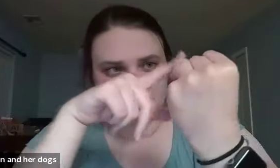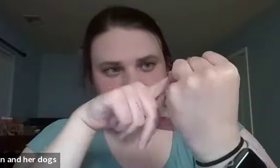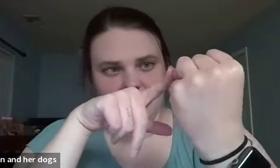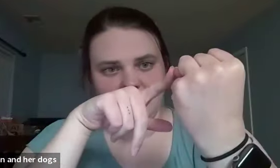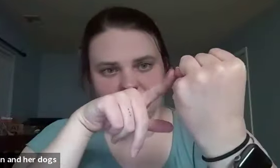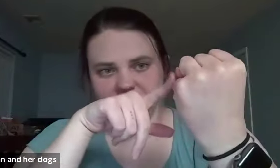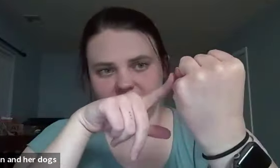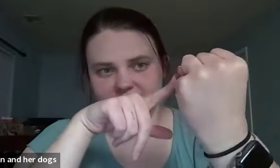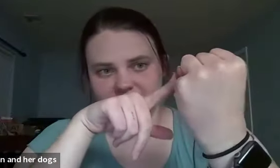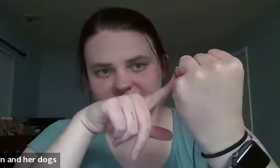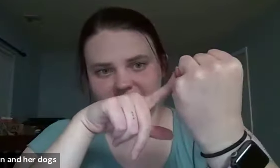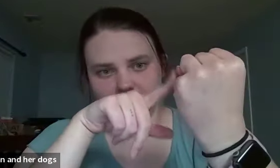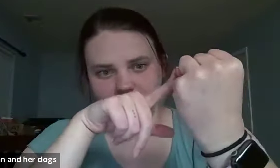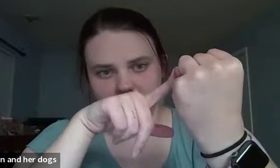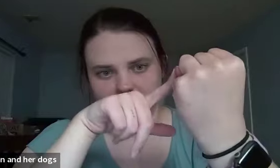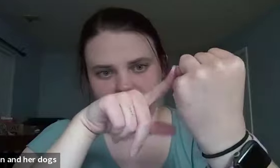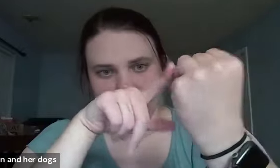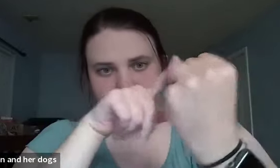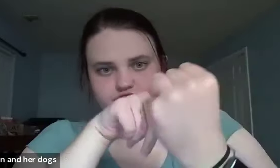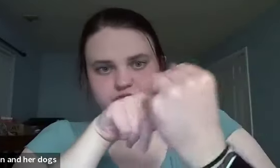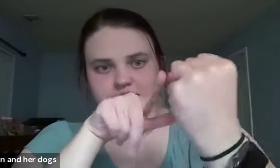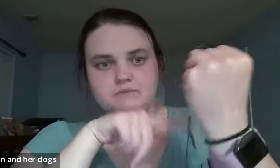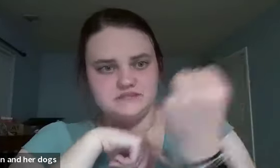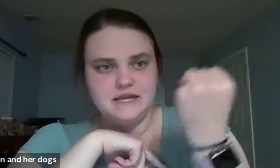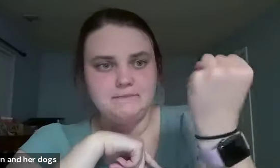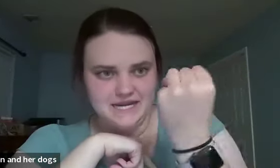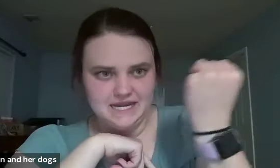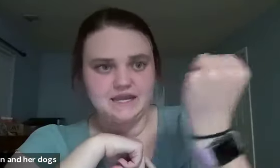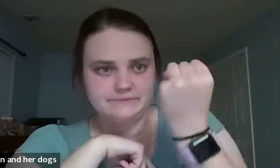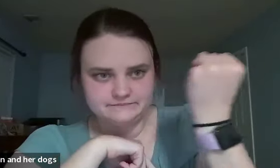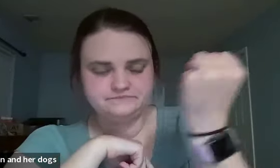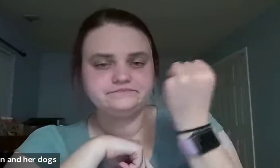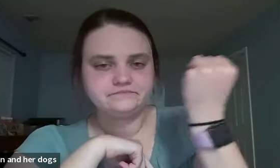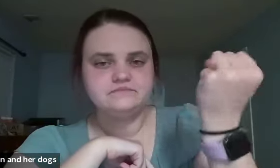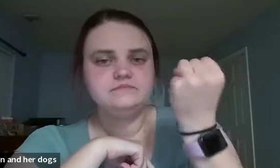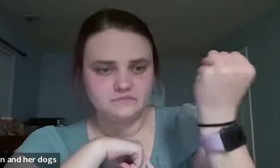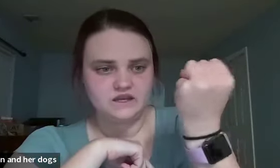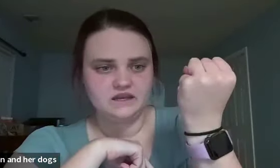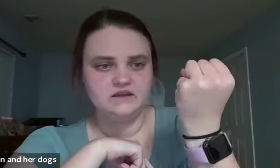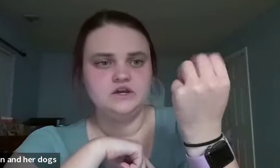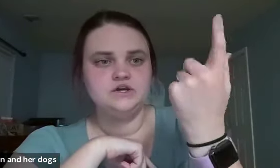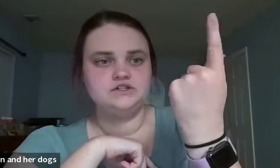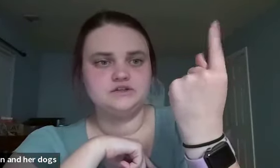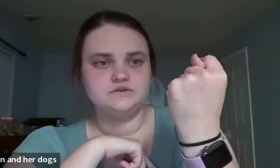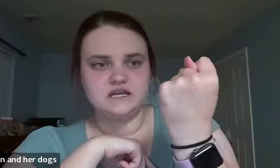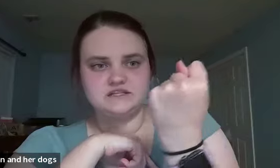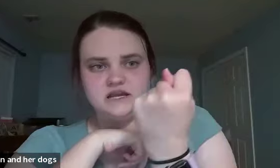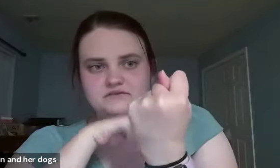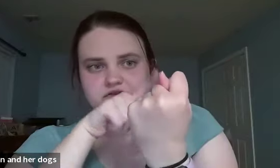notice, I have a slightly something sticking out right here. Like there's 3 bumps, Monday. Okay. Tuesday is going to have the